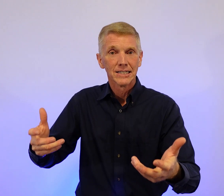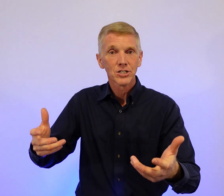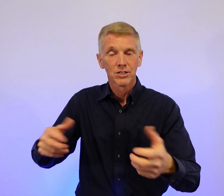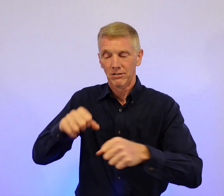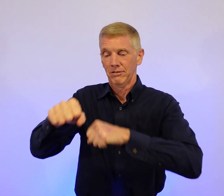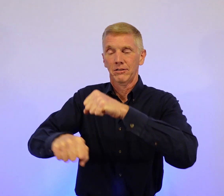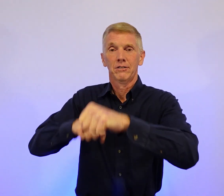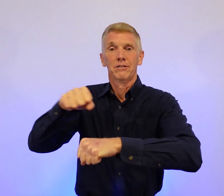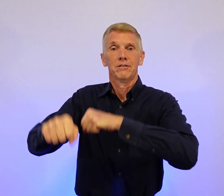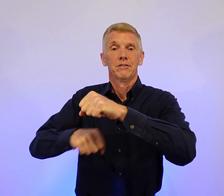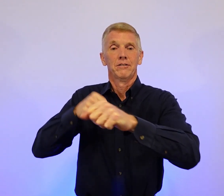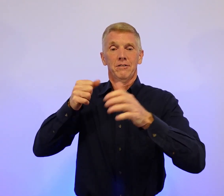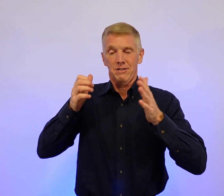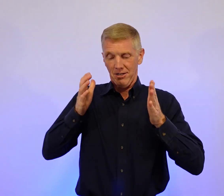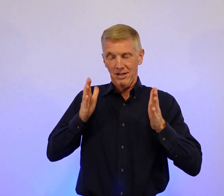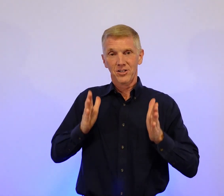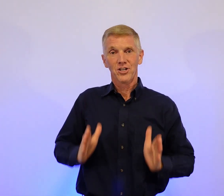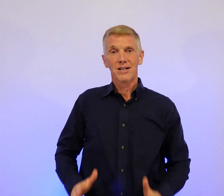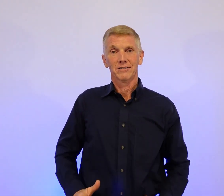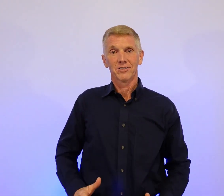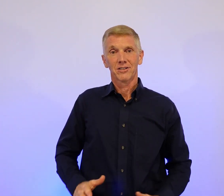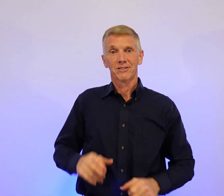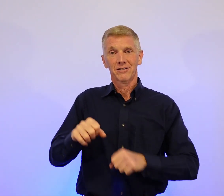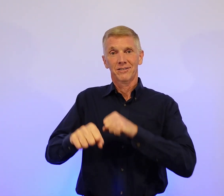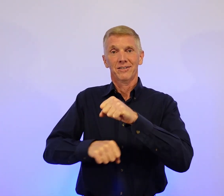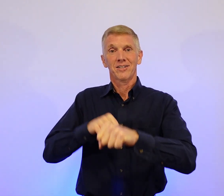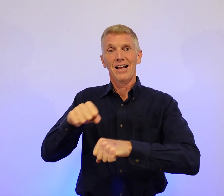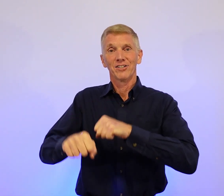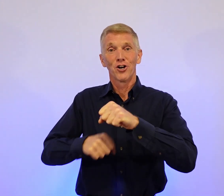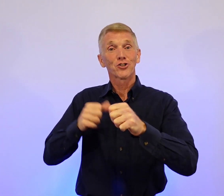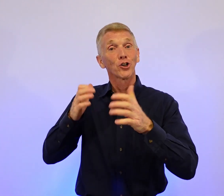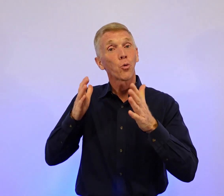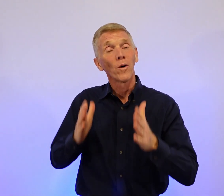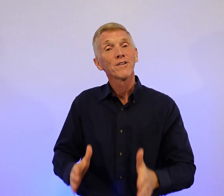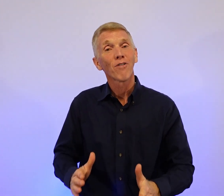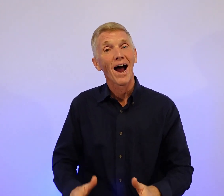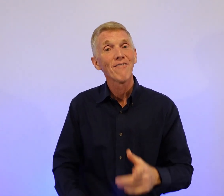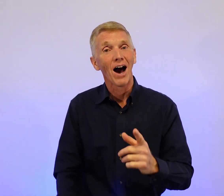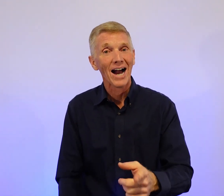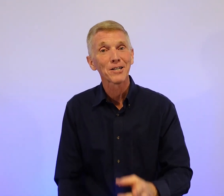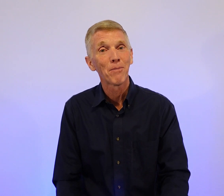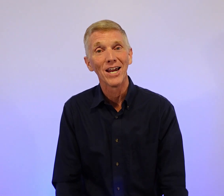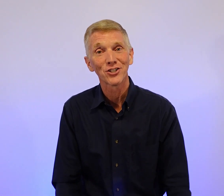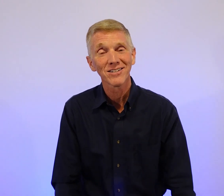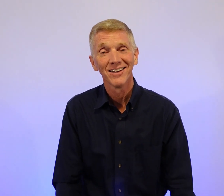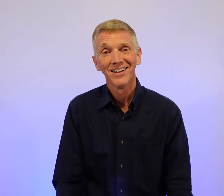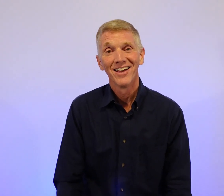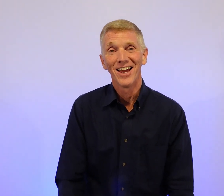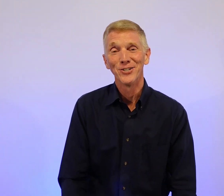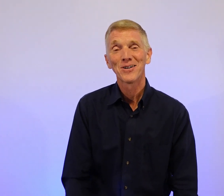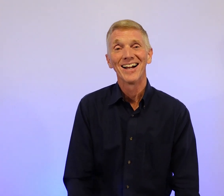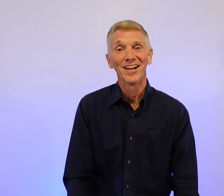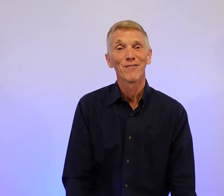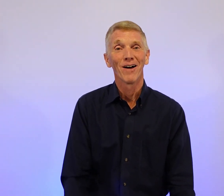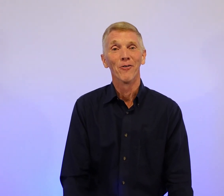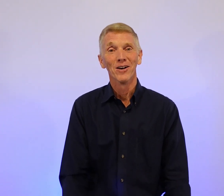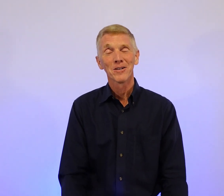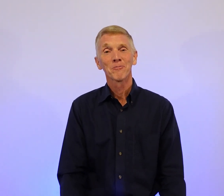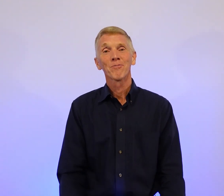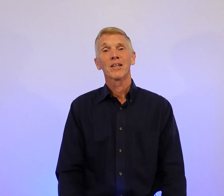cyclist, a cyclist. Cyclist. There's our 25 occupations that you can identify with.